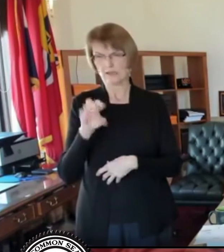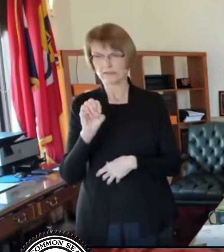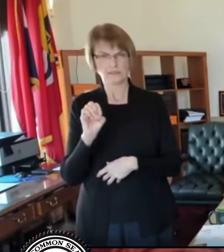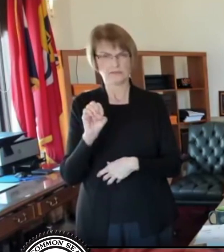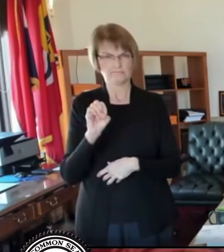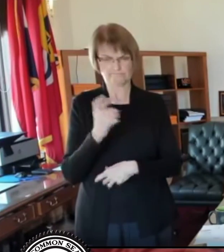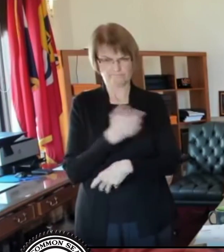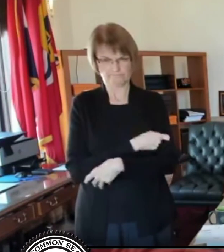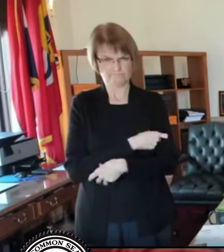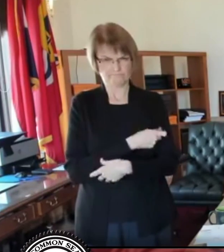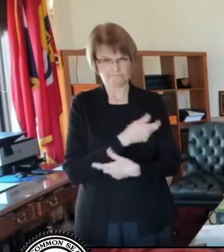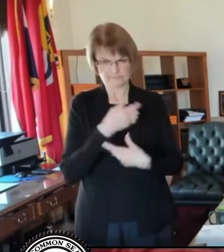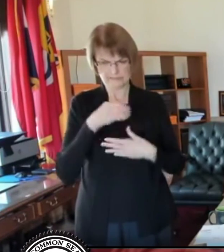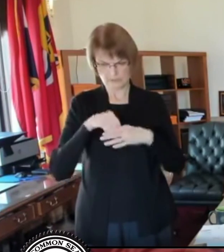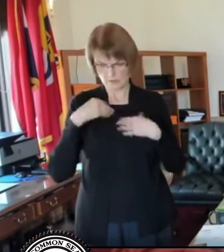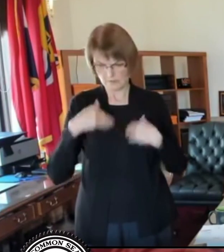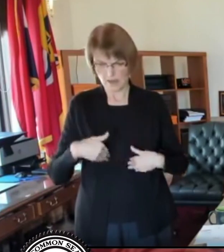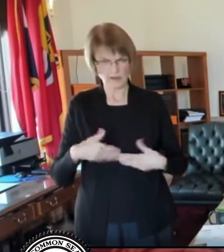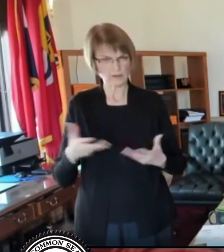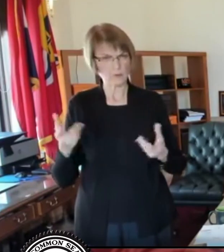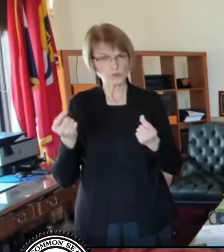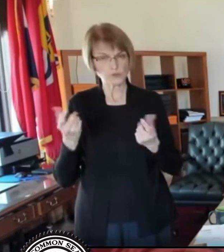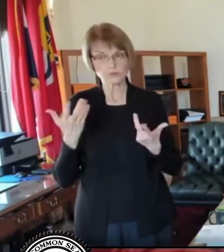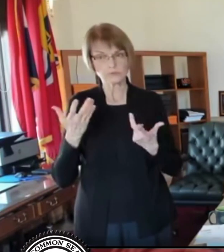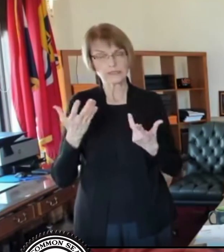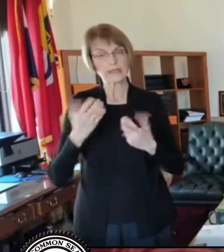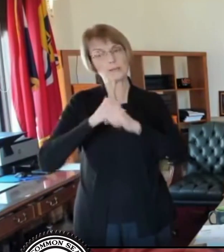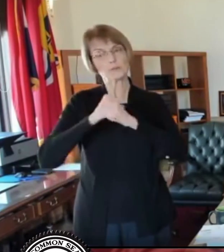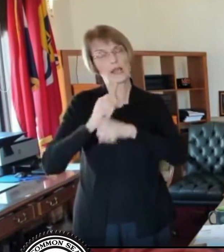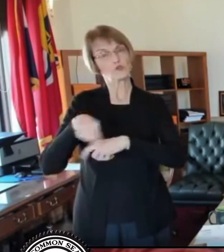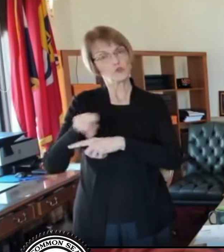you from getting